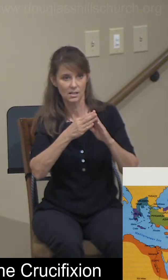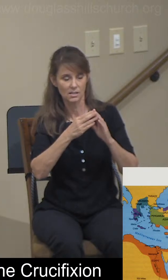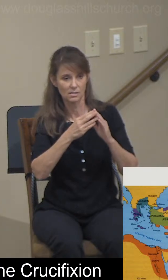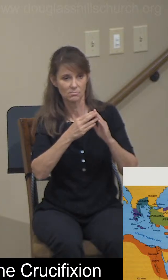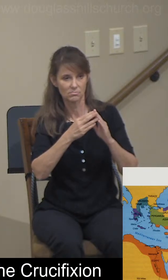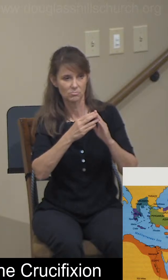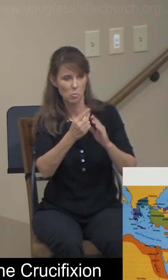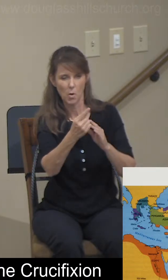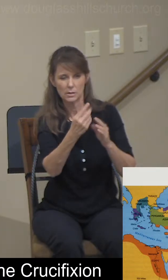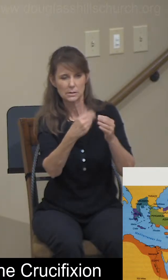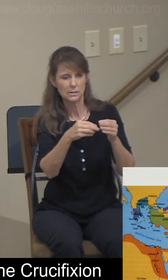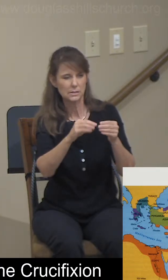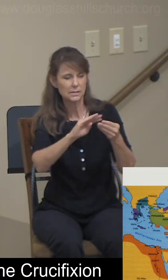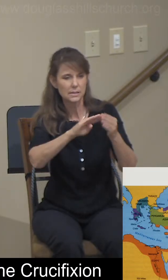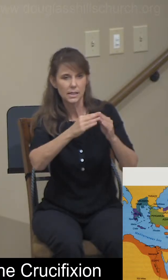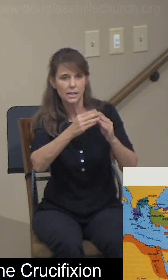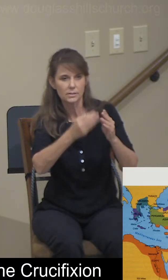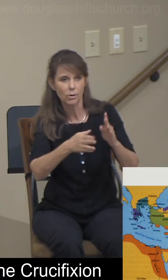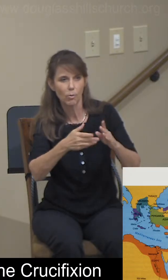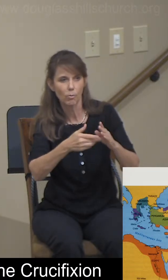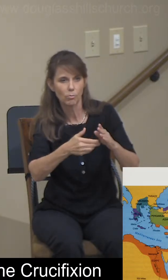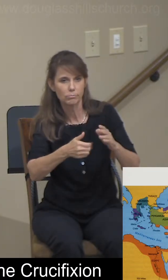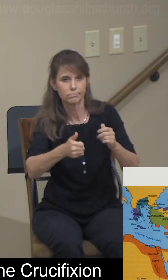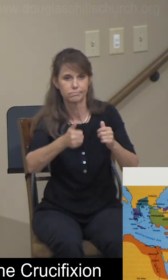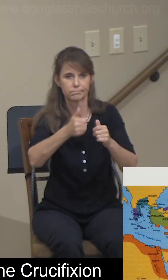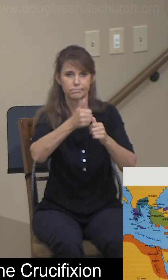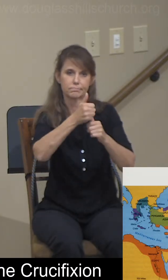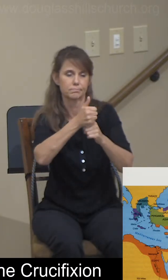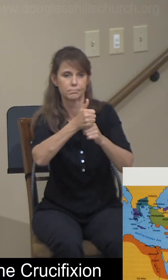significantly Hellenized and so identifiably Hellenized